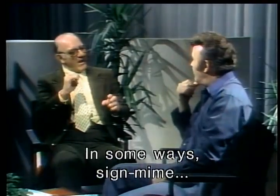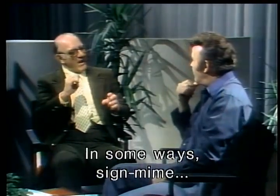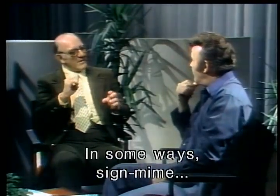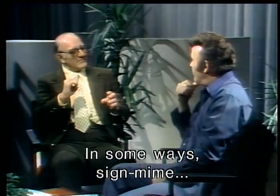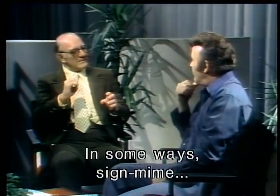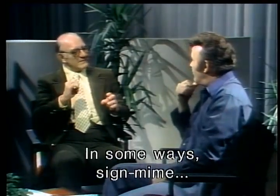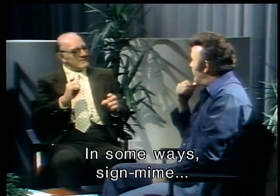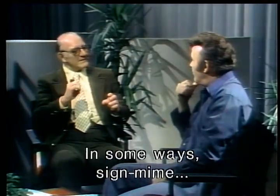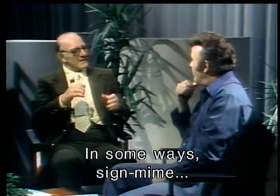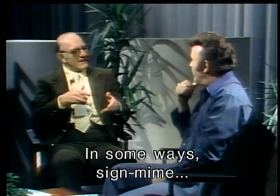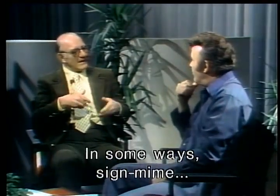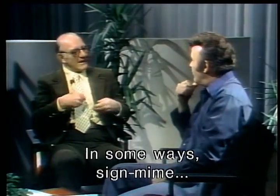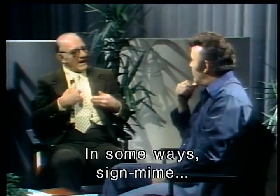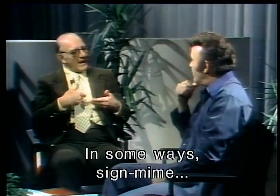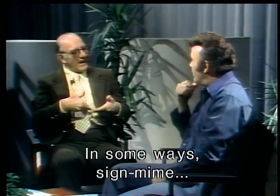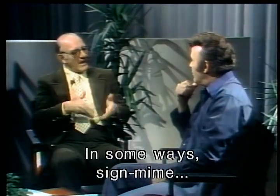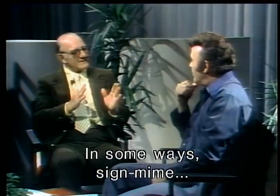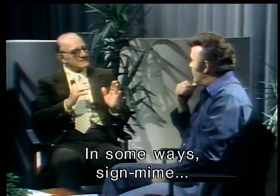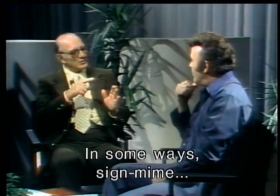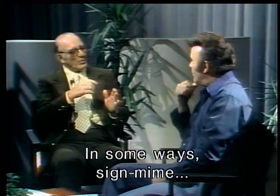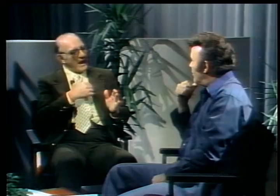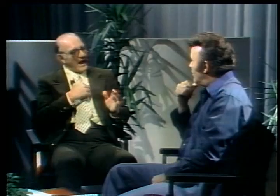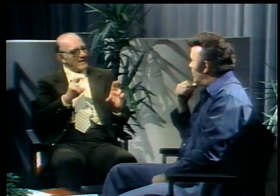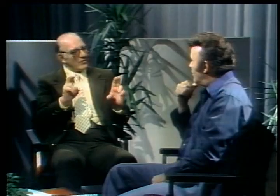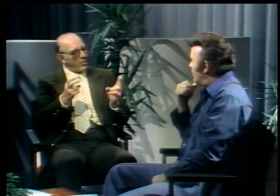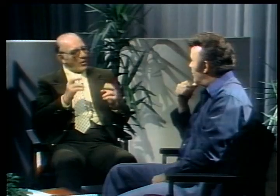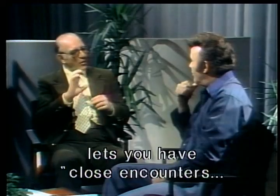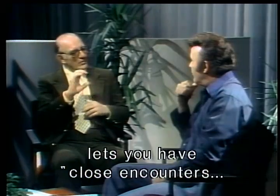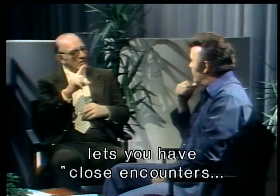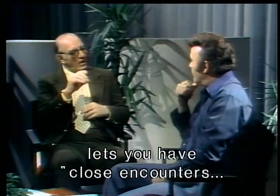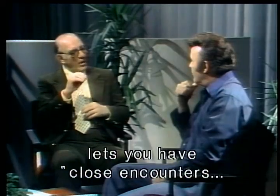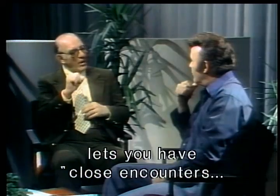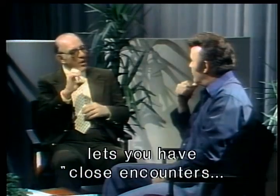sign-mime lets you have, quote, close